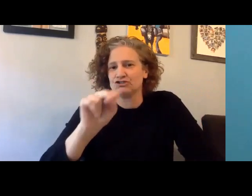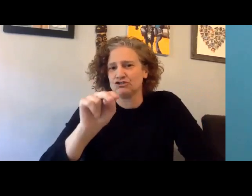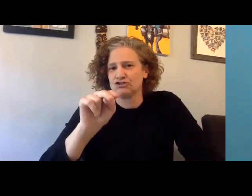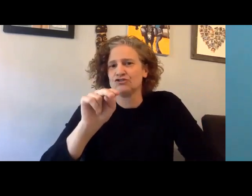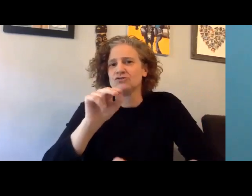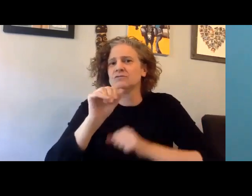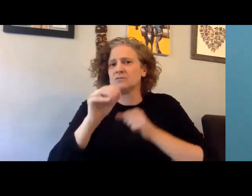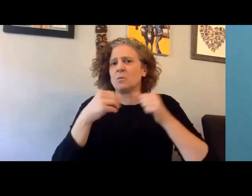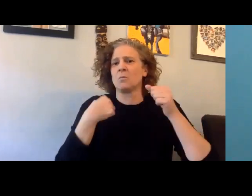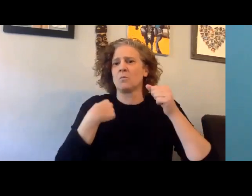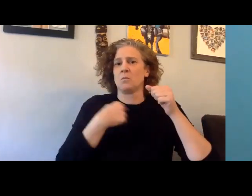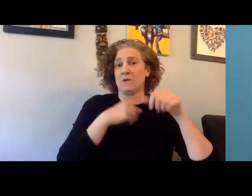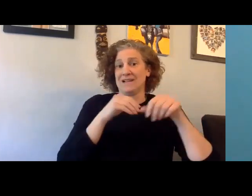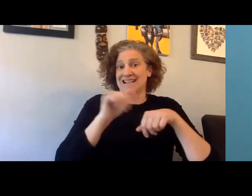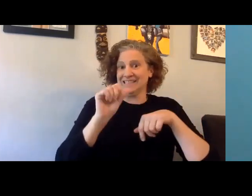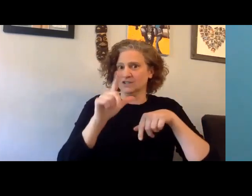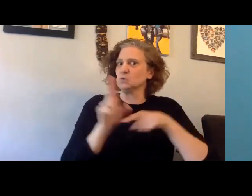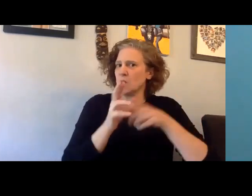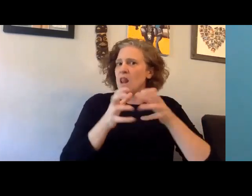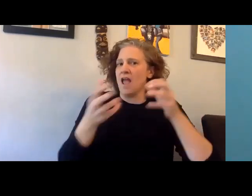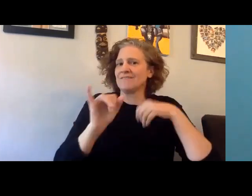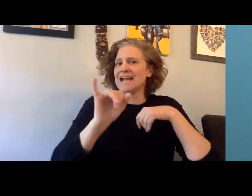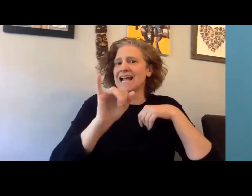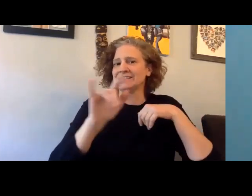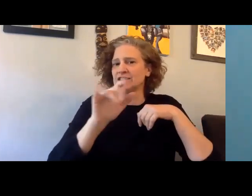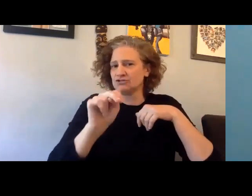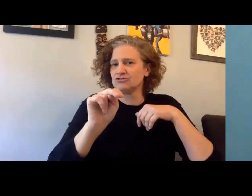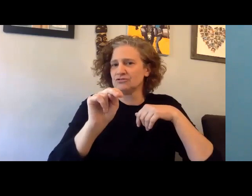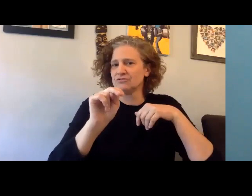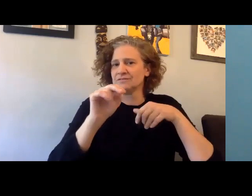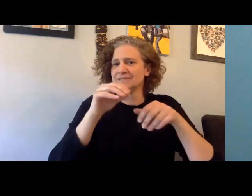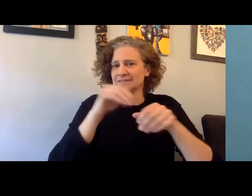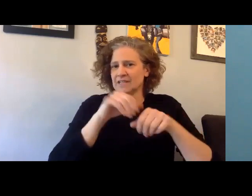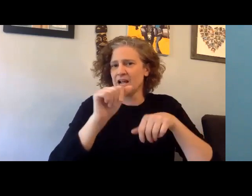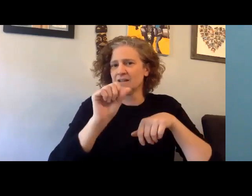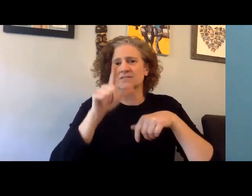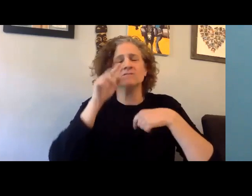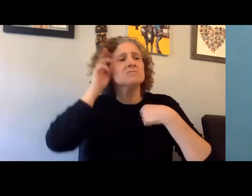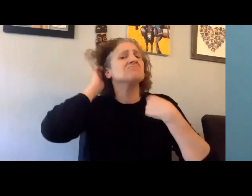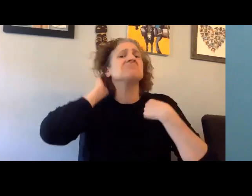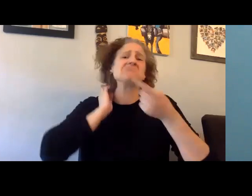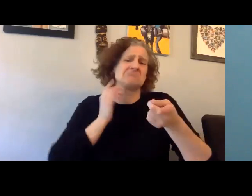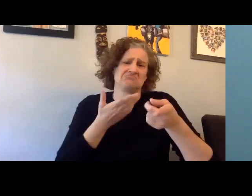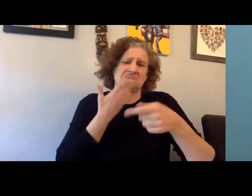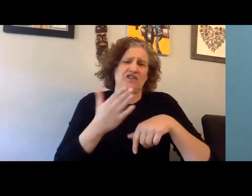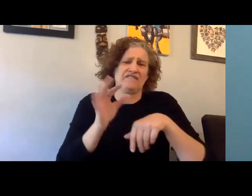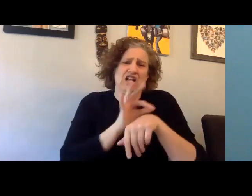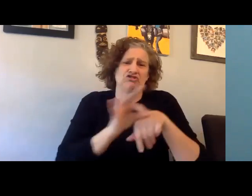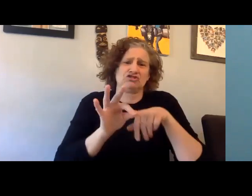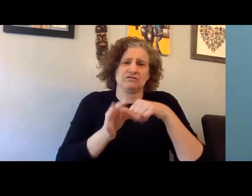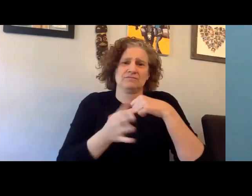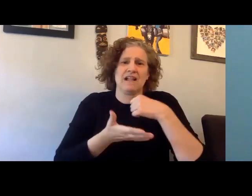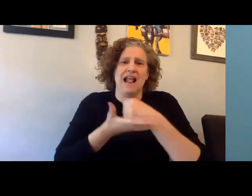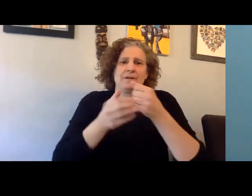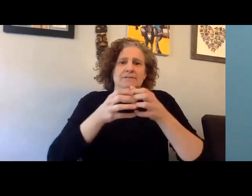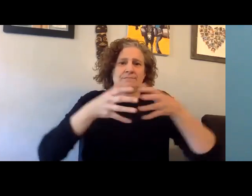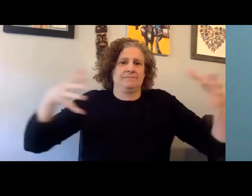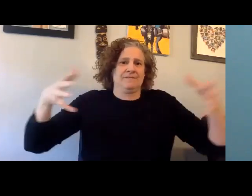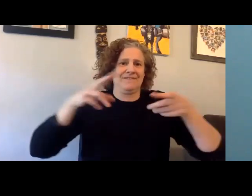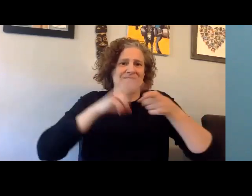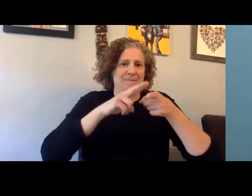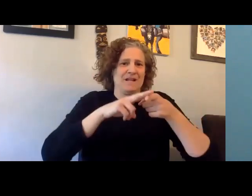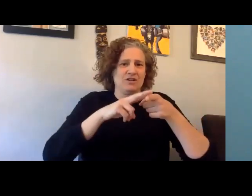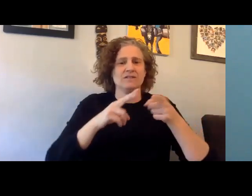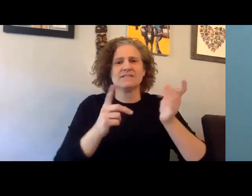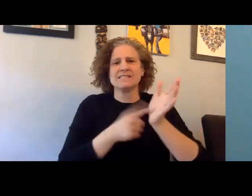an initialized sign. So in ASL, we use a lot of initialization in ASL. And it has a